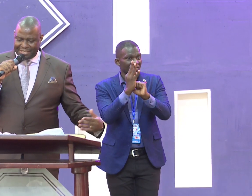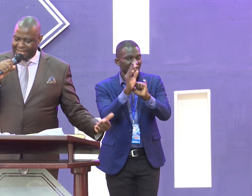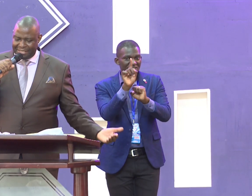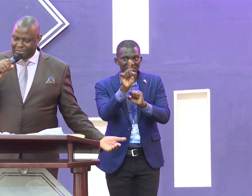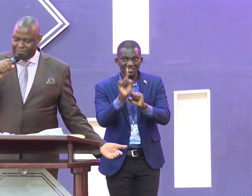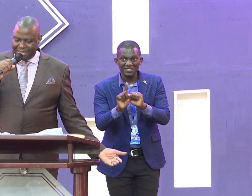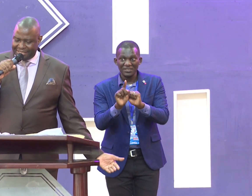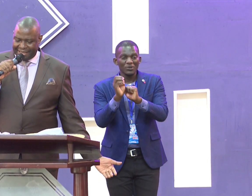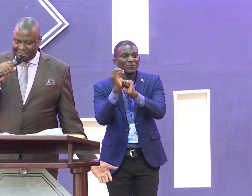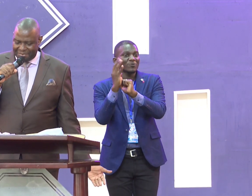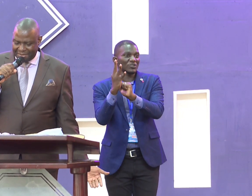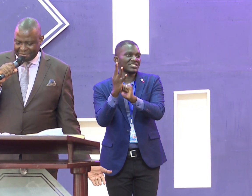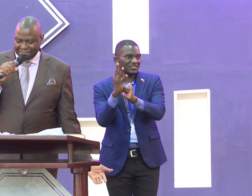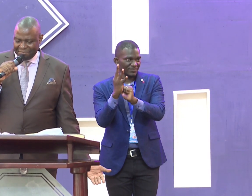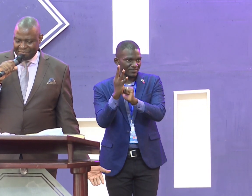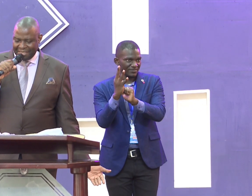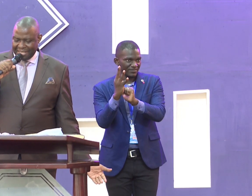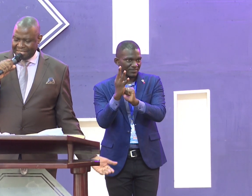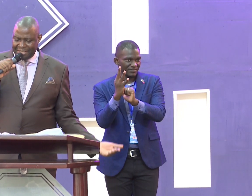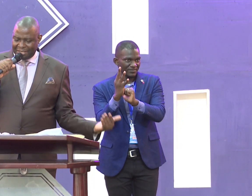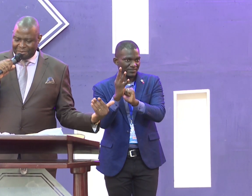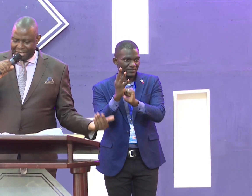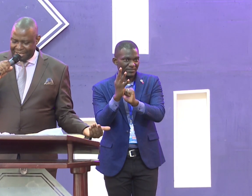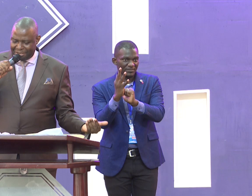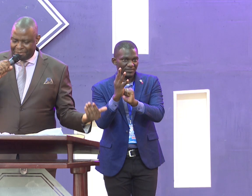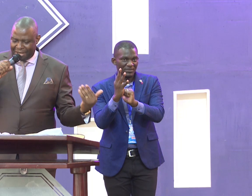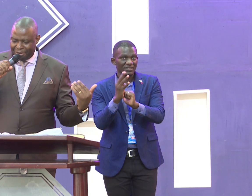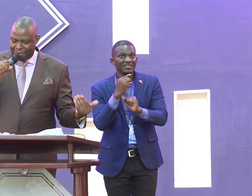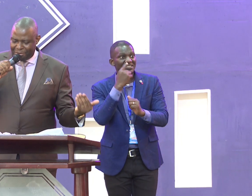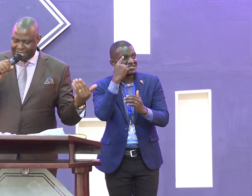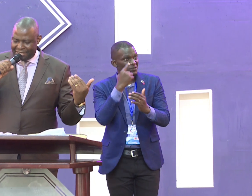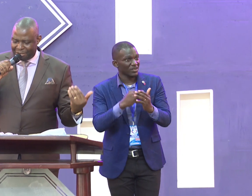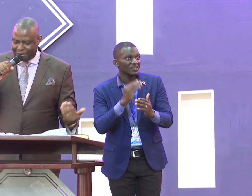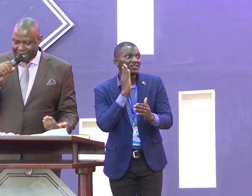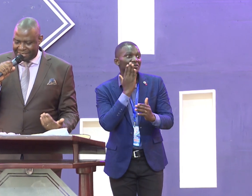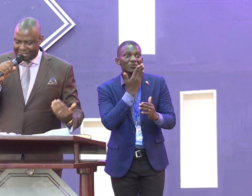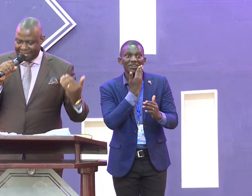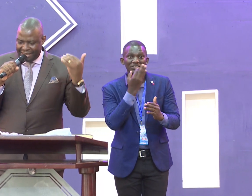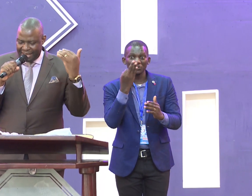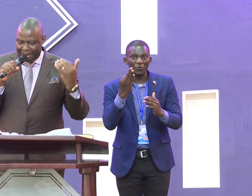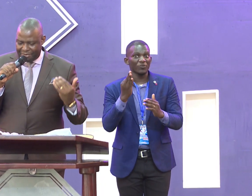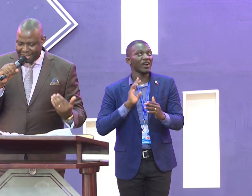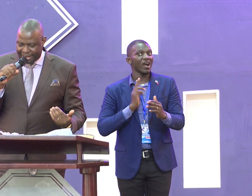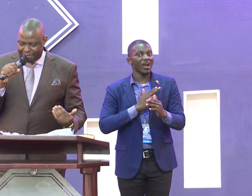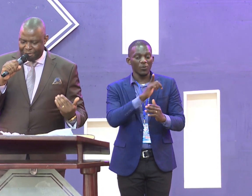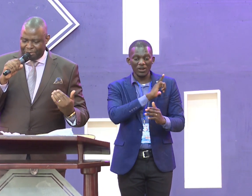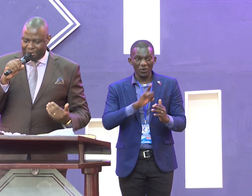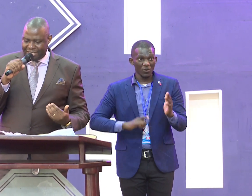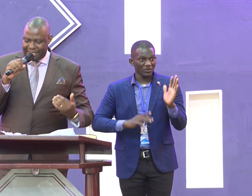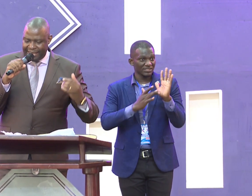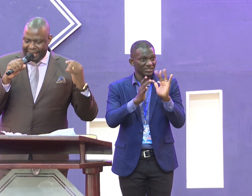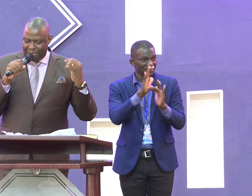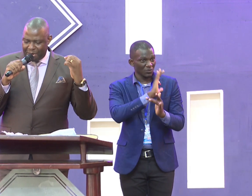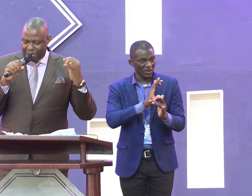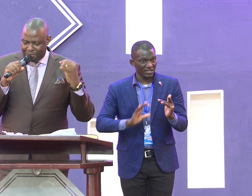And we recite it so many times. It says, the grace of our Lord Jesus Christ and the love of